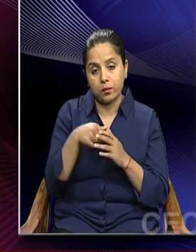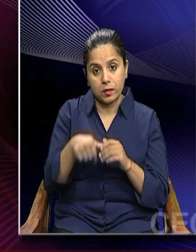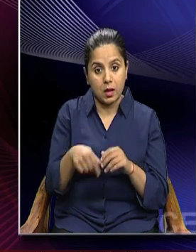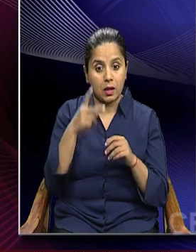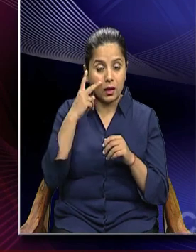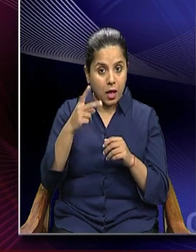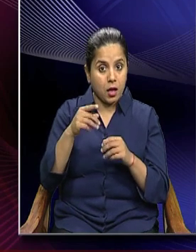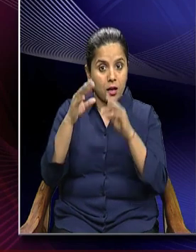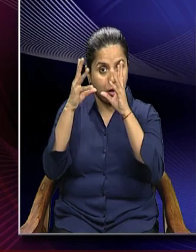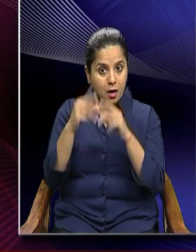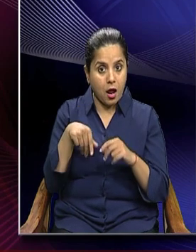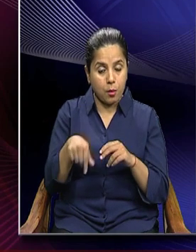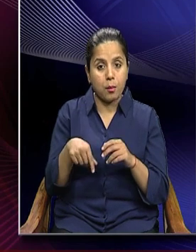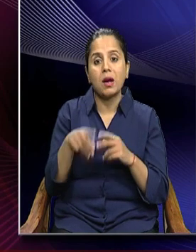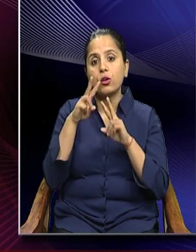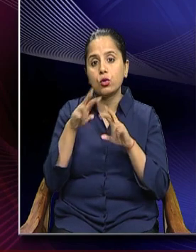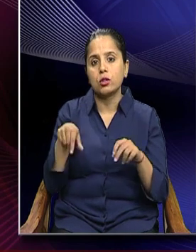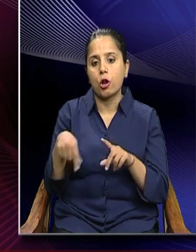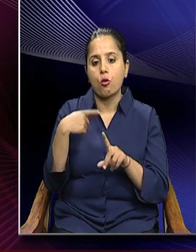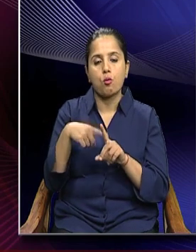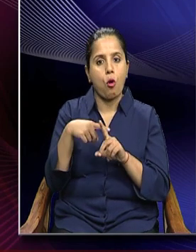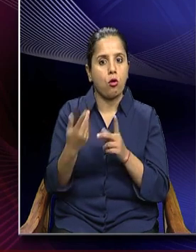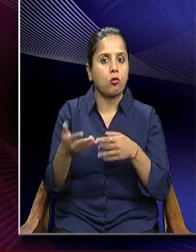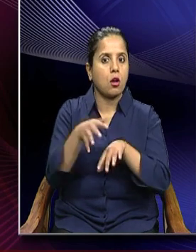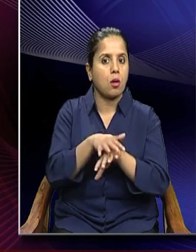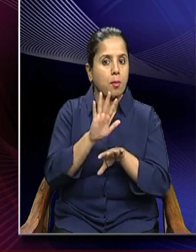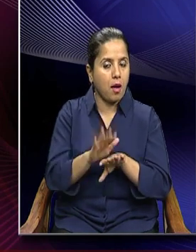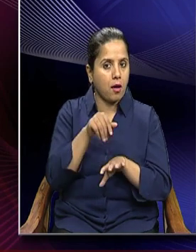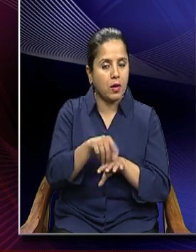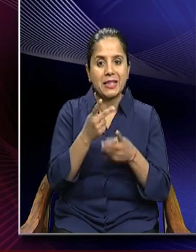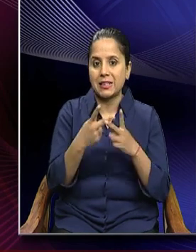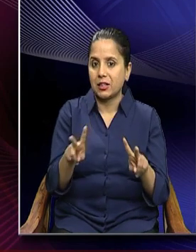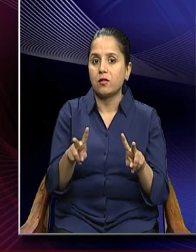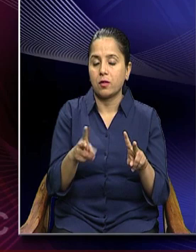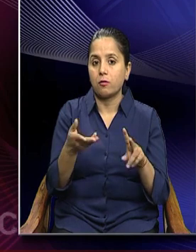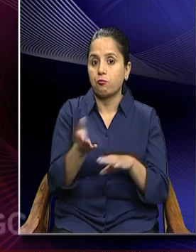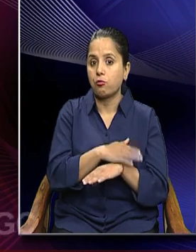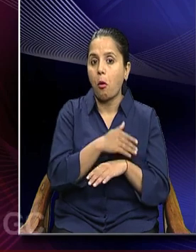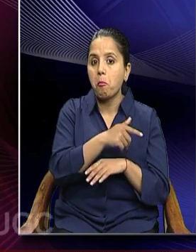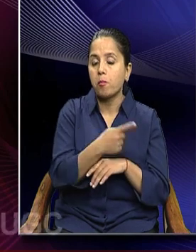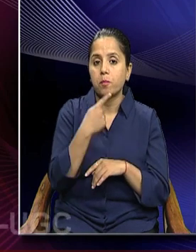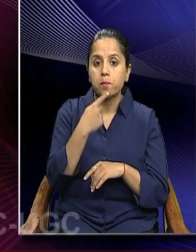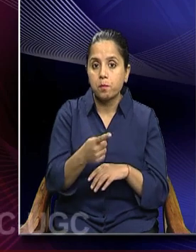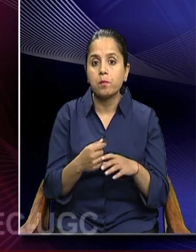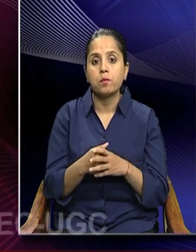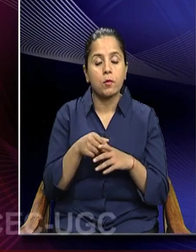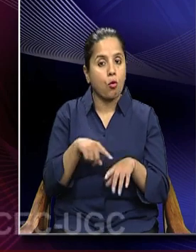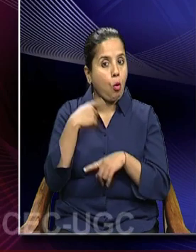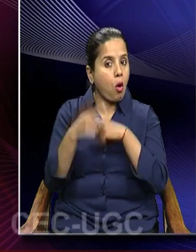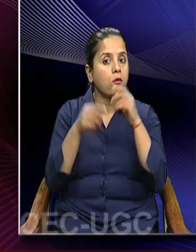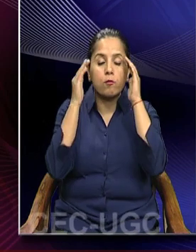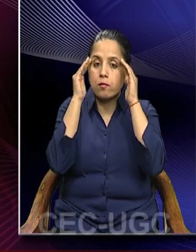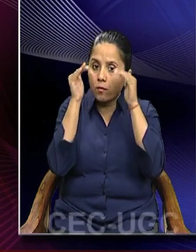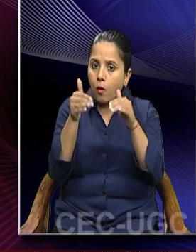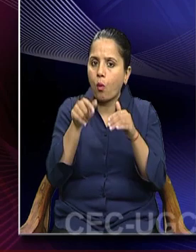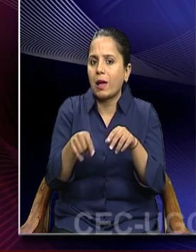quantitative research, which employs the positivist method, is different because it always